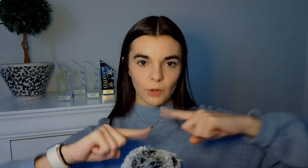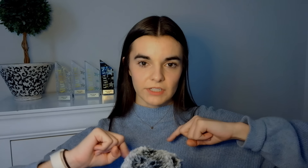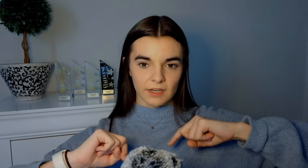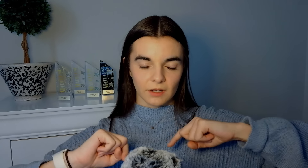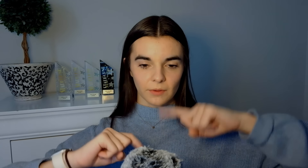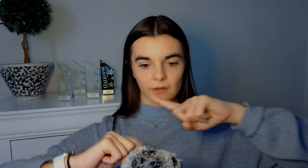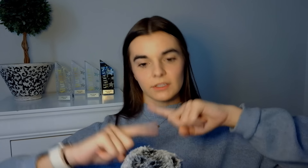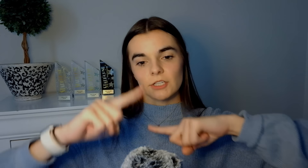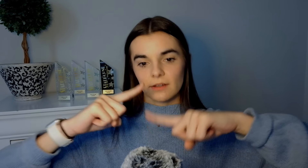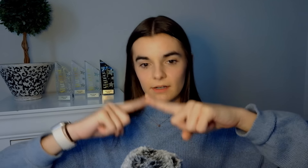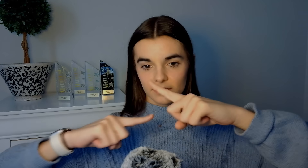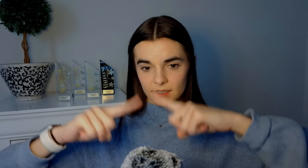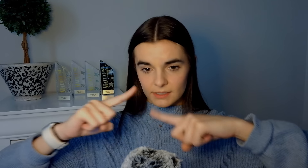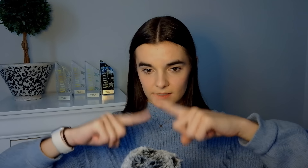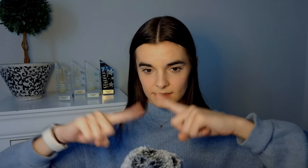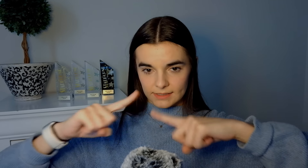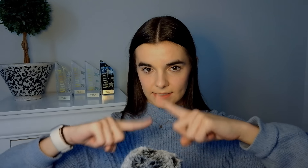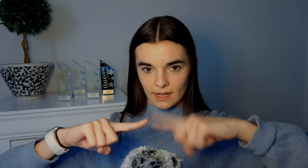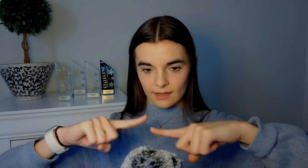rotating around each other. Sign.